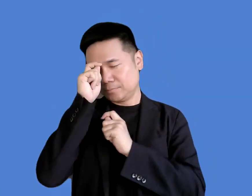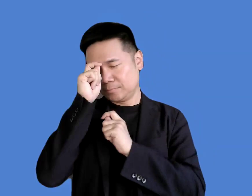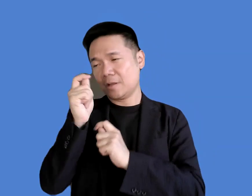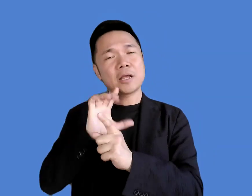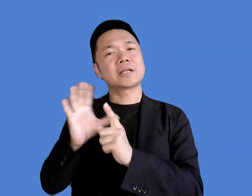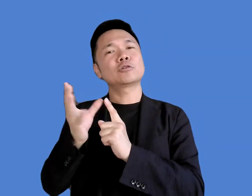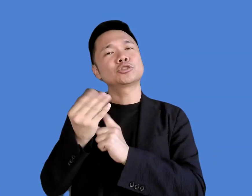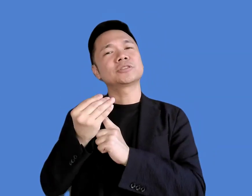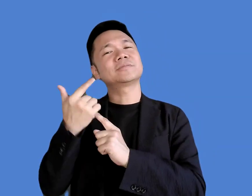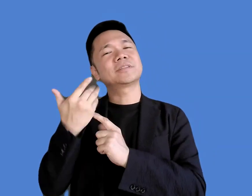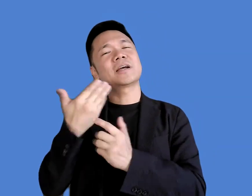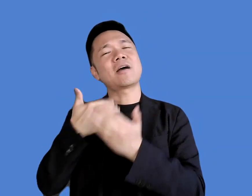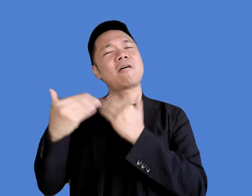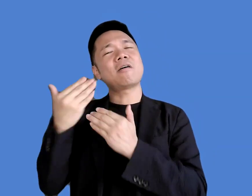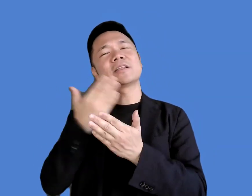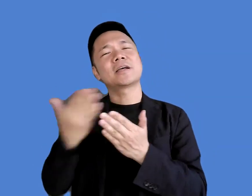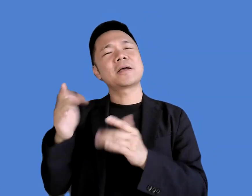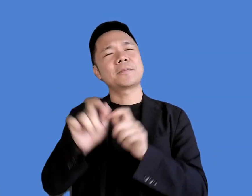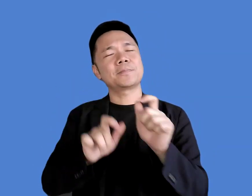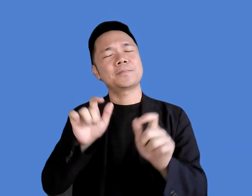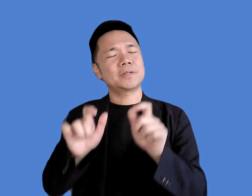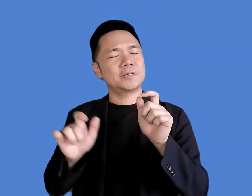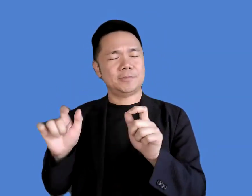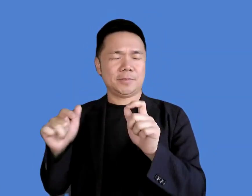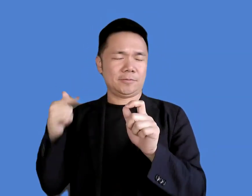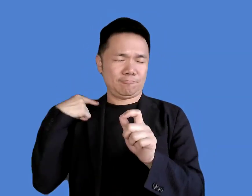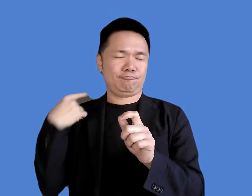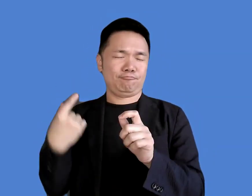culture and elders, both past, present and emerging.